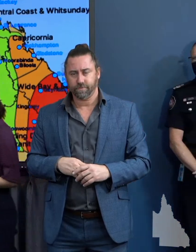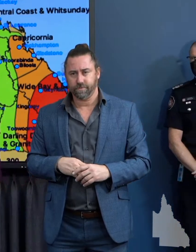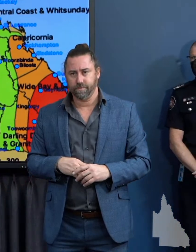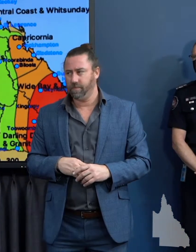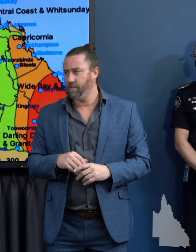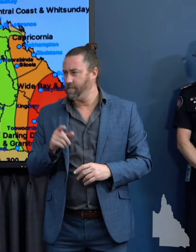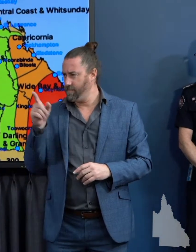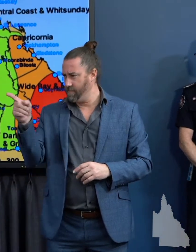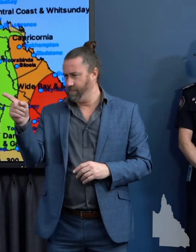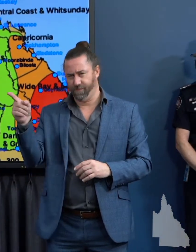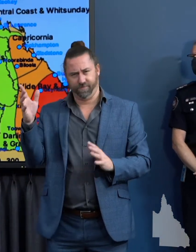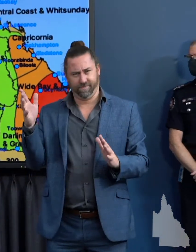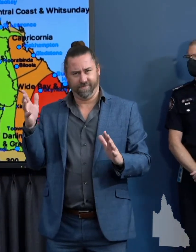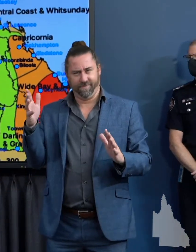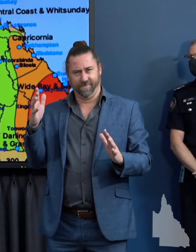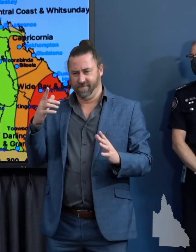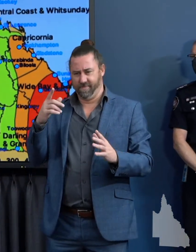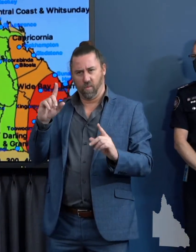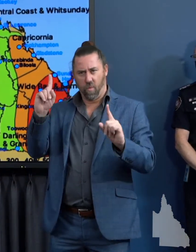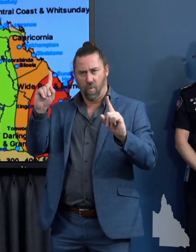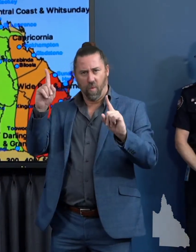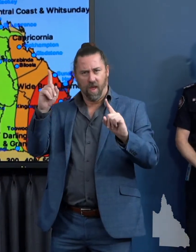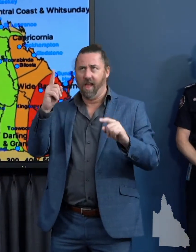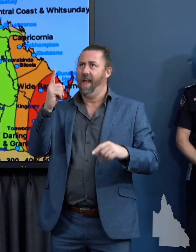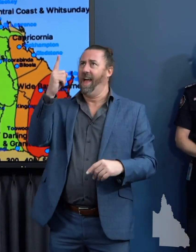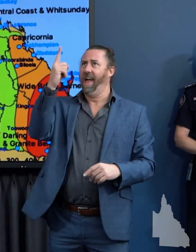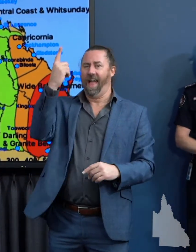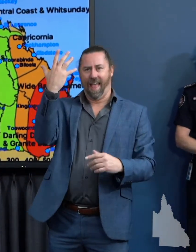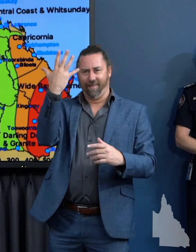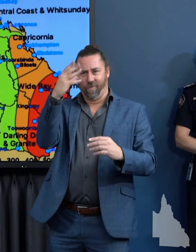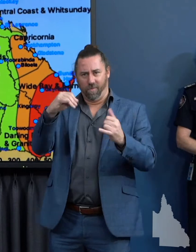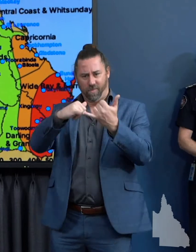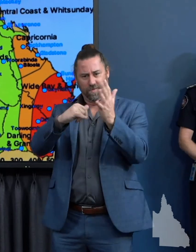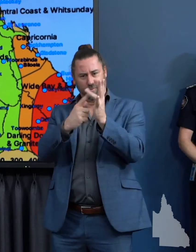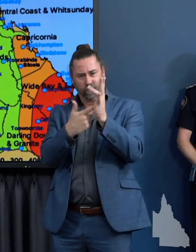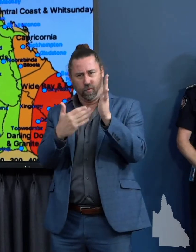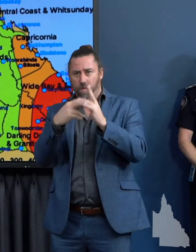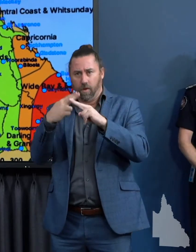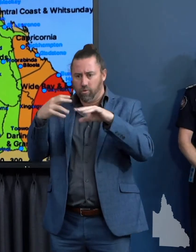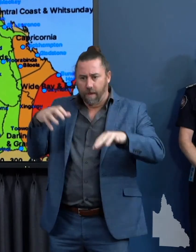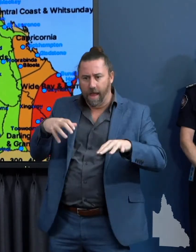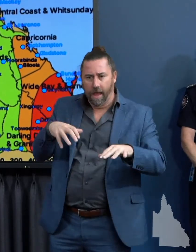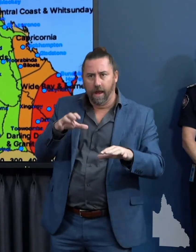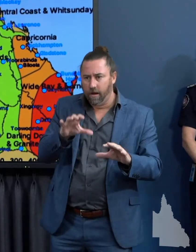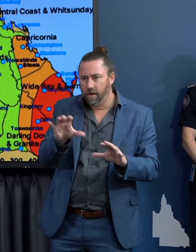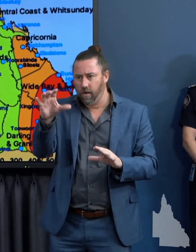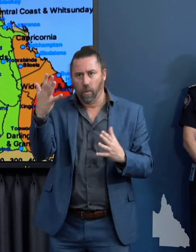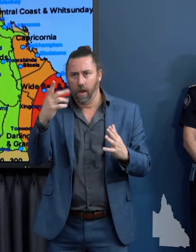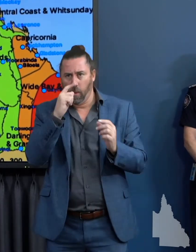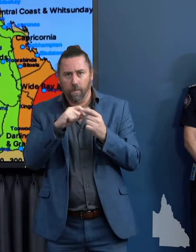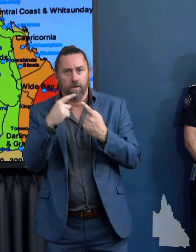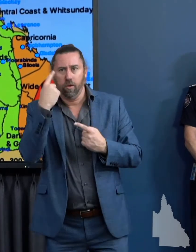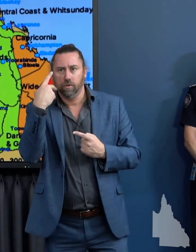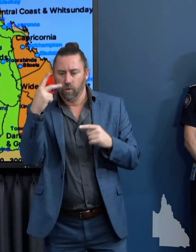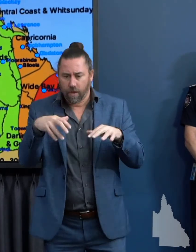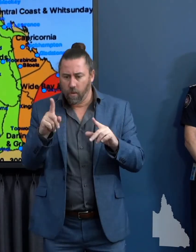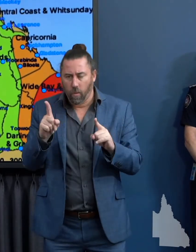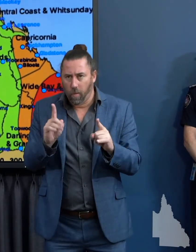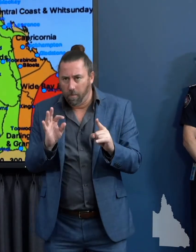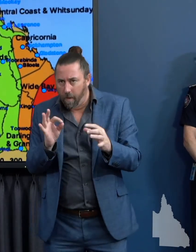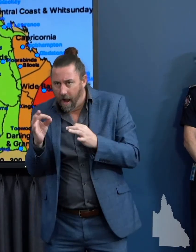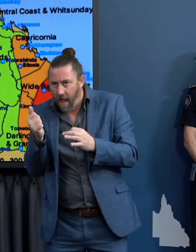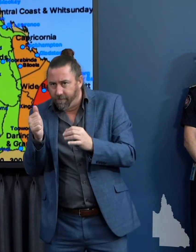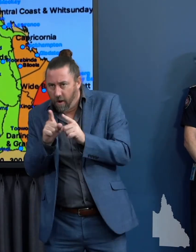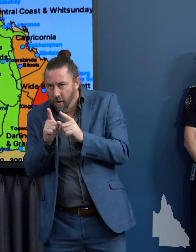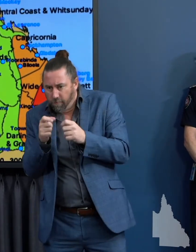Can you please explain, I guess, what's causing this and also the forecast rain totals for areas of the southeast over the next couple of days? Yeah,